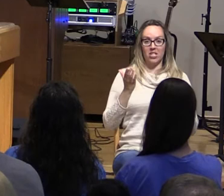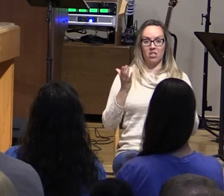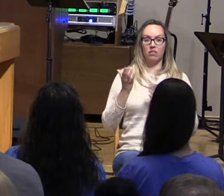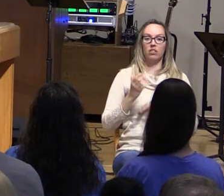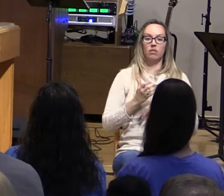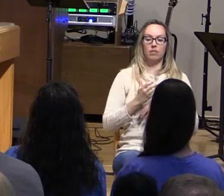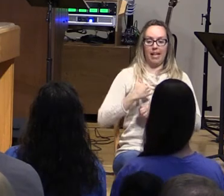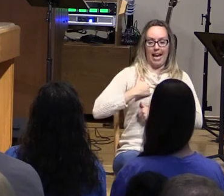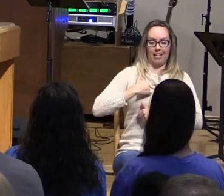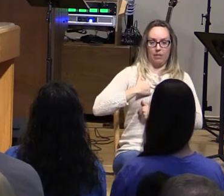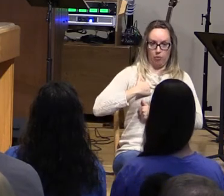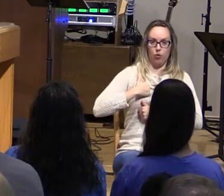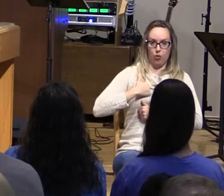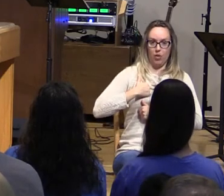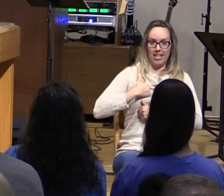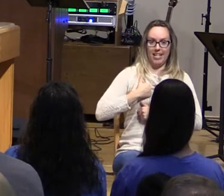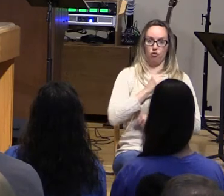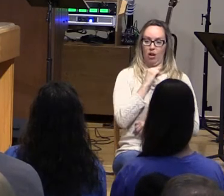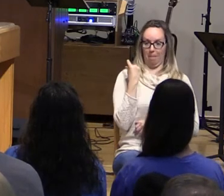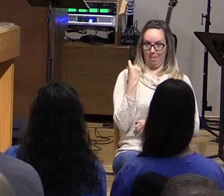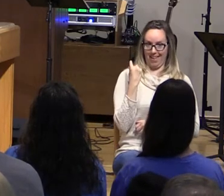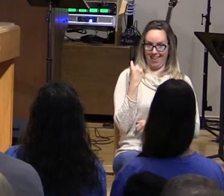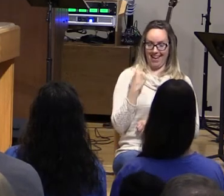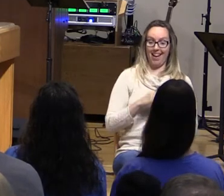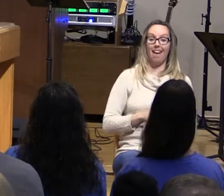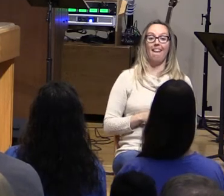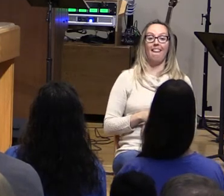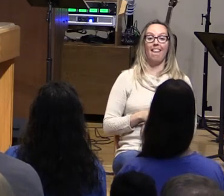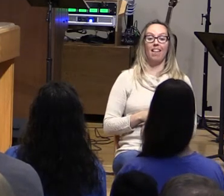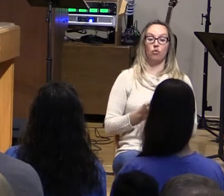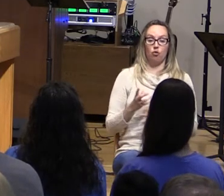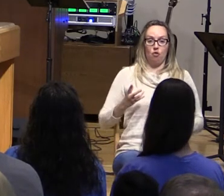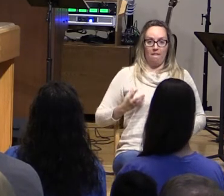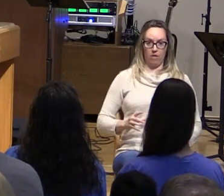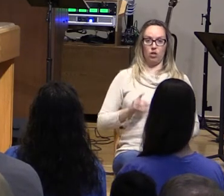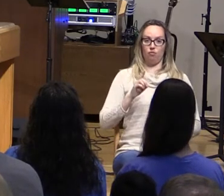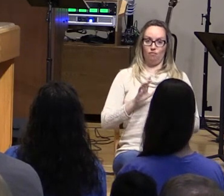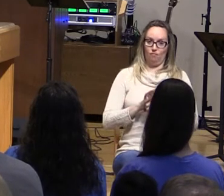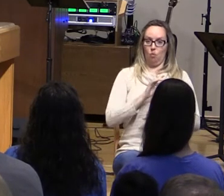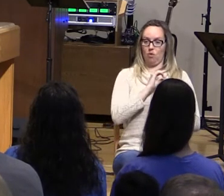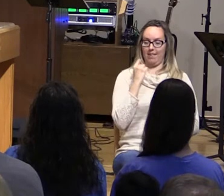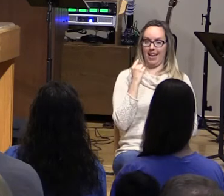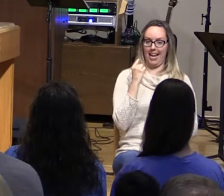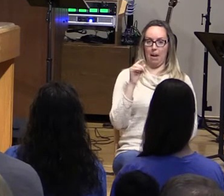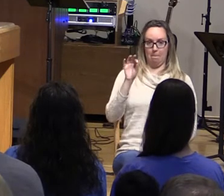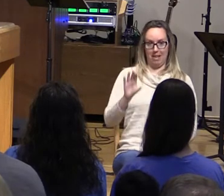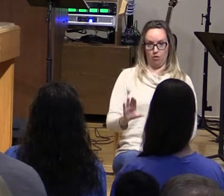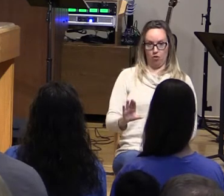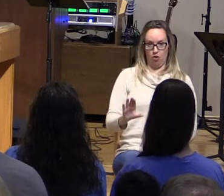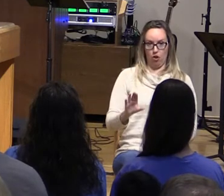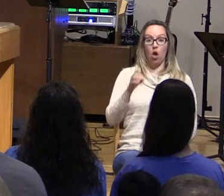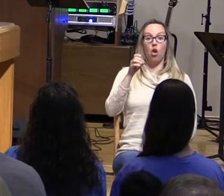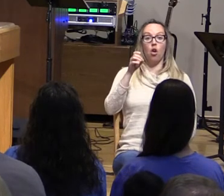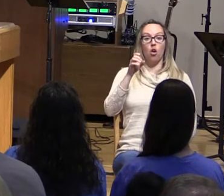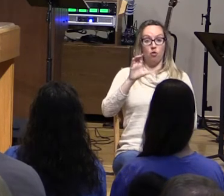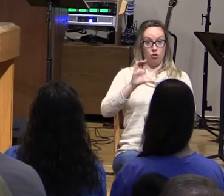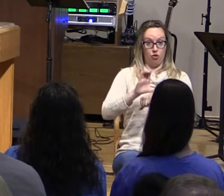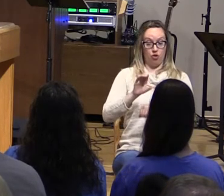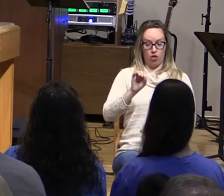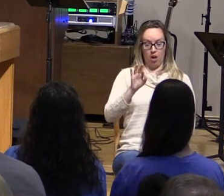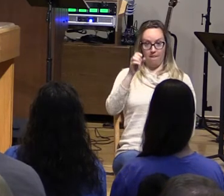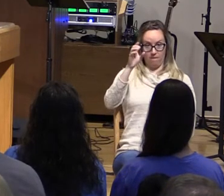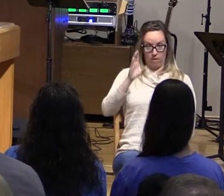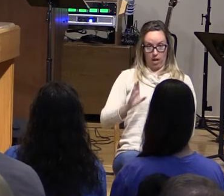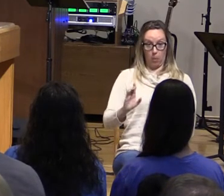duty chaplain in the Army. She is an ordained pastor in the Church of God,